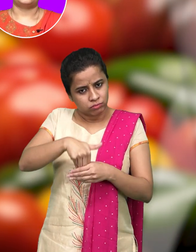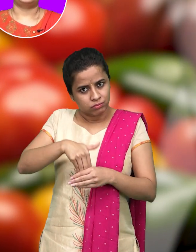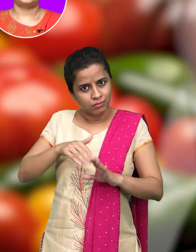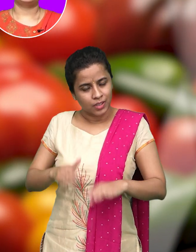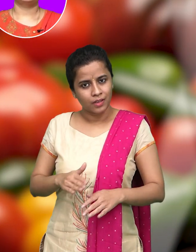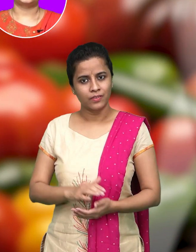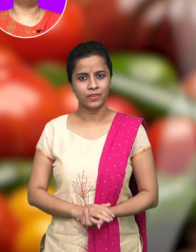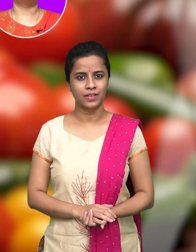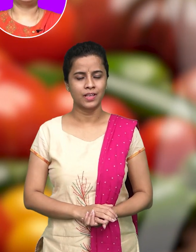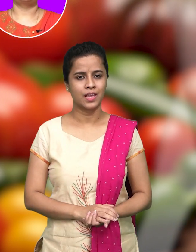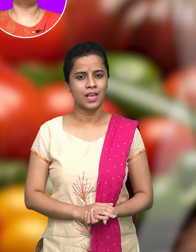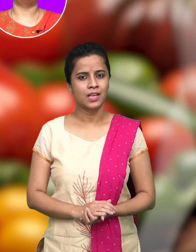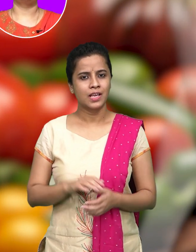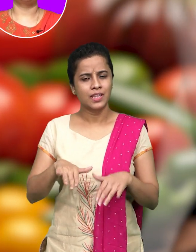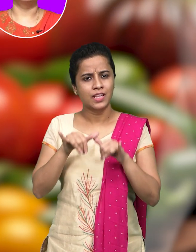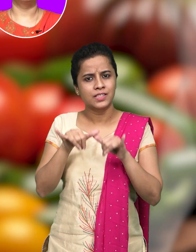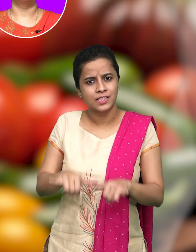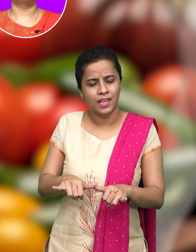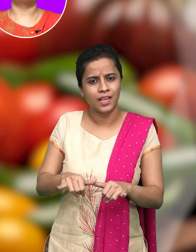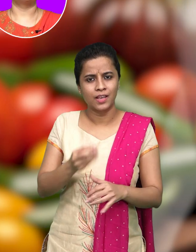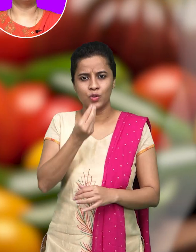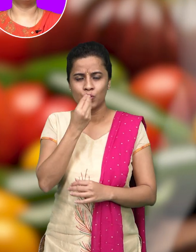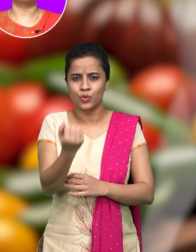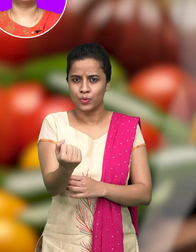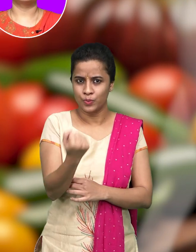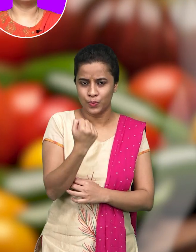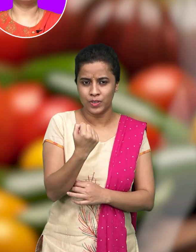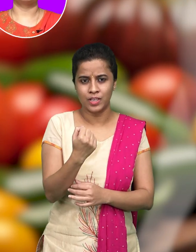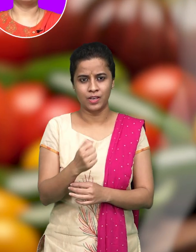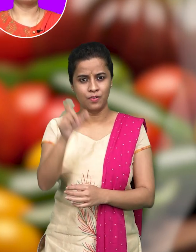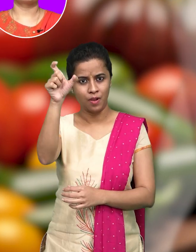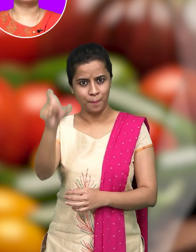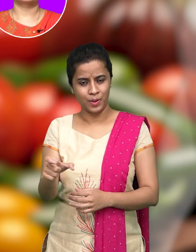They had taken shelter and nutrition from the host.